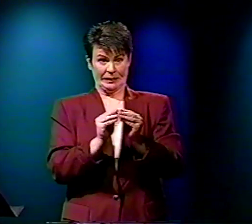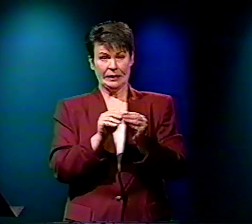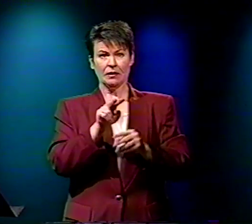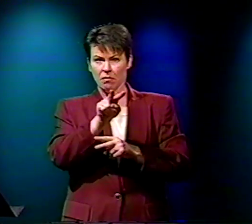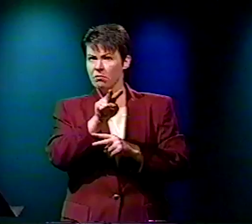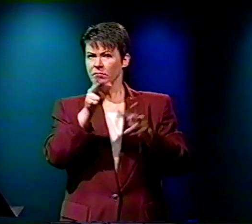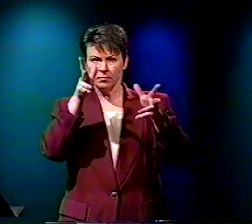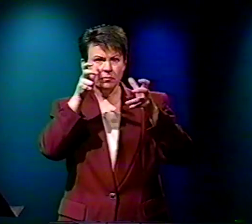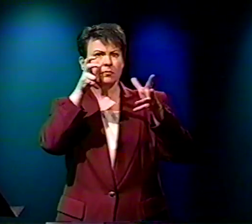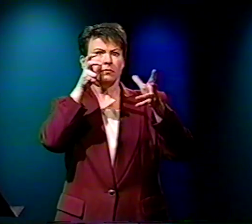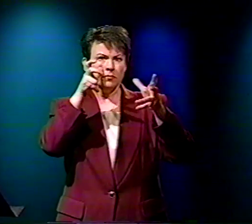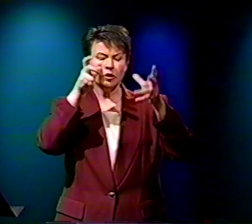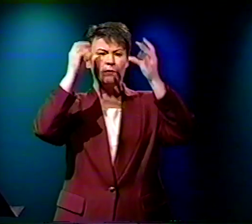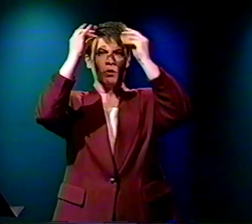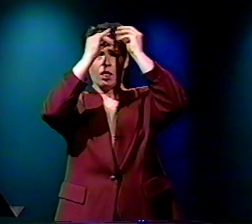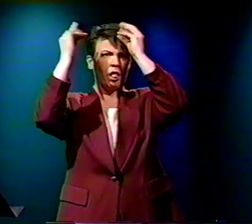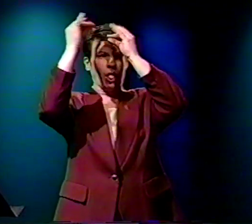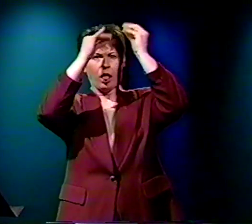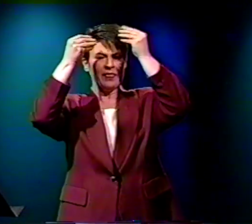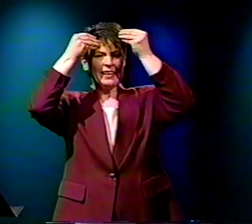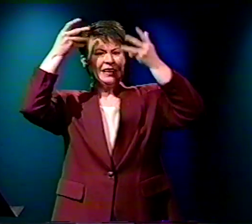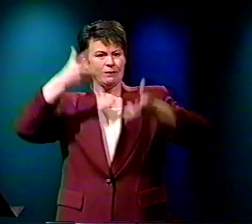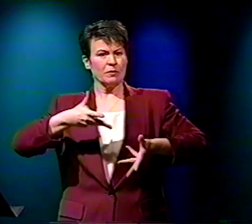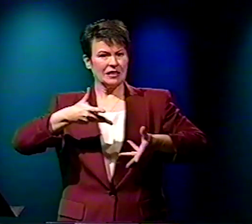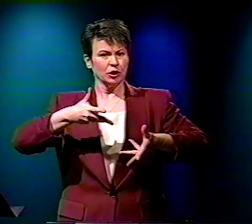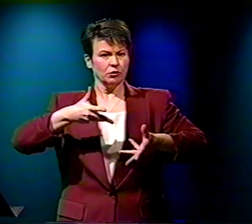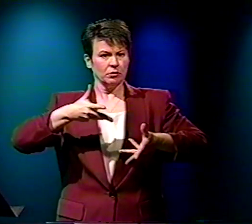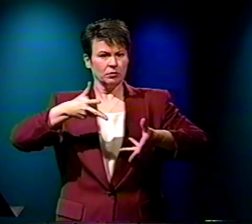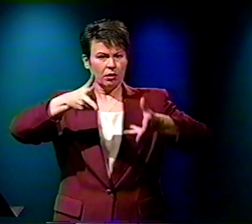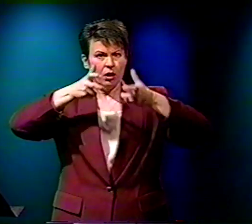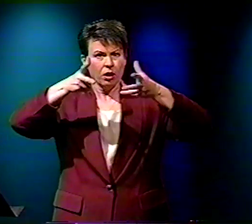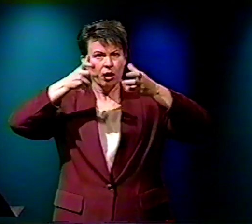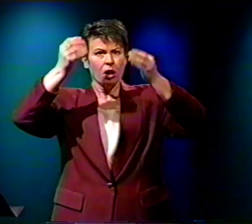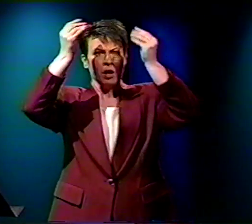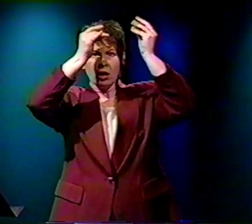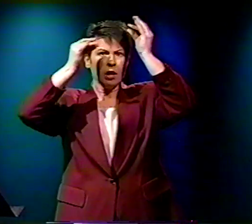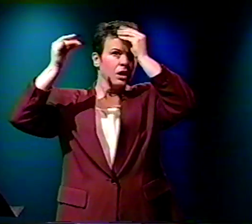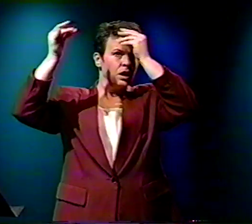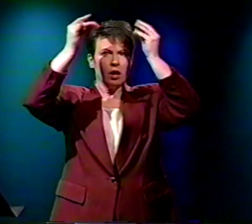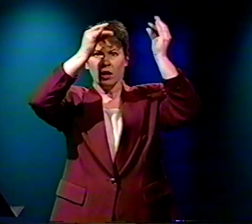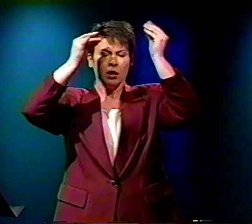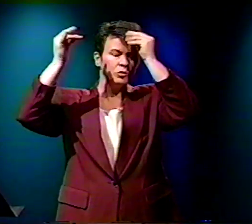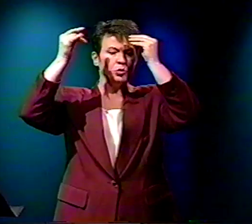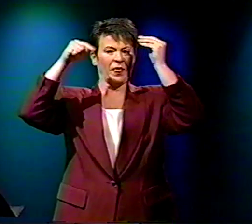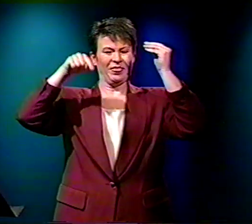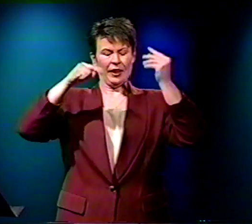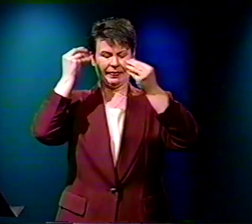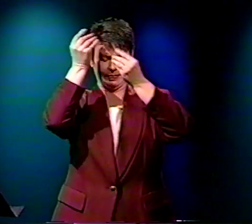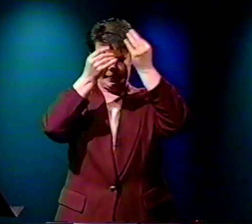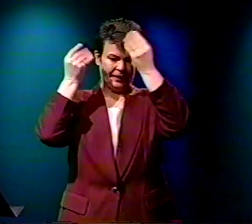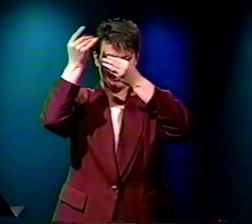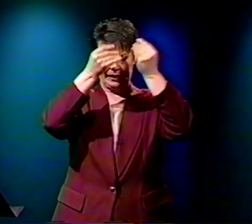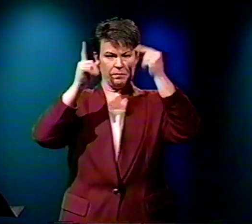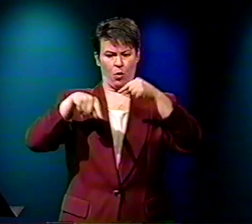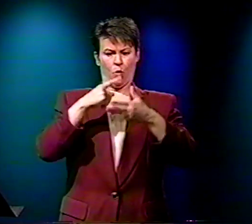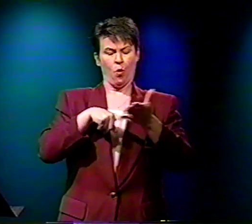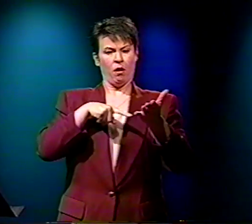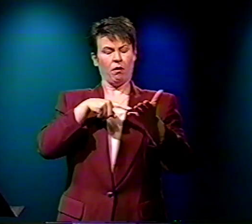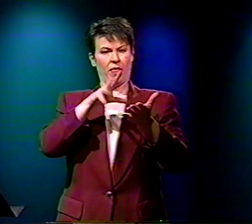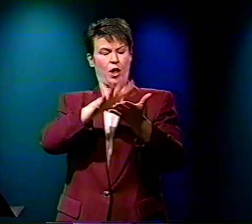deaf person goes into a meeting, you know, they'll take in the information and they're trying to figure out the information itself and trying to make sense out of the information. So they're